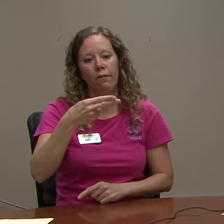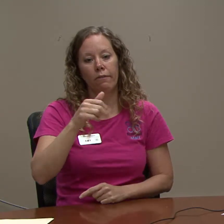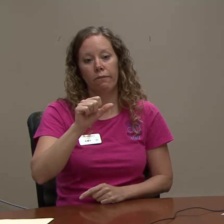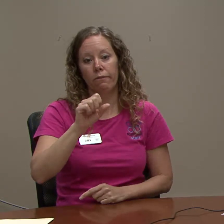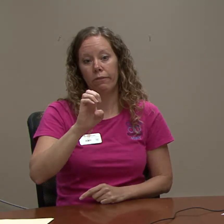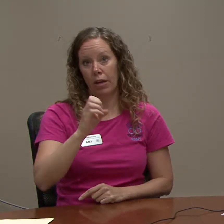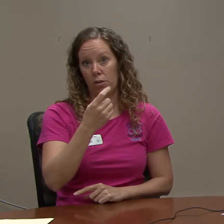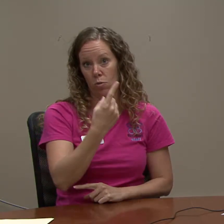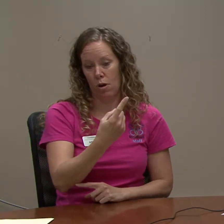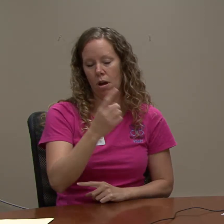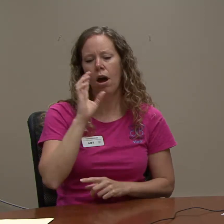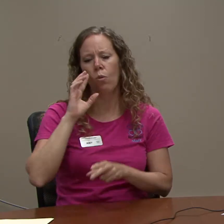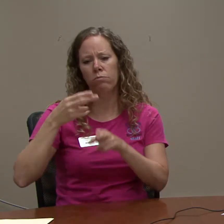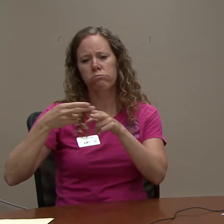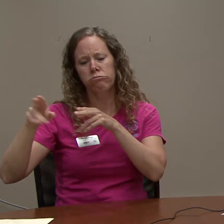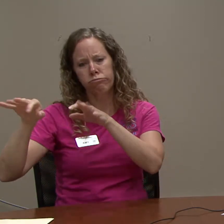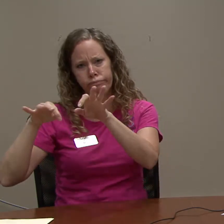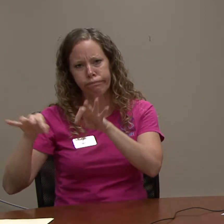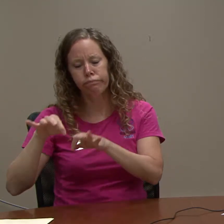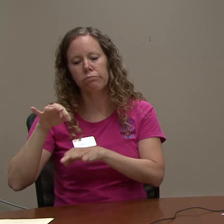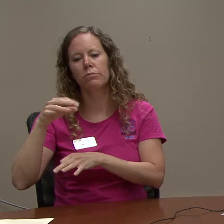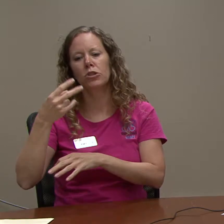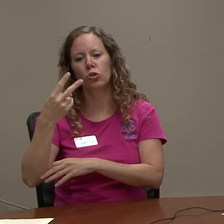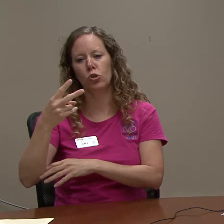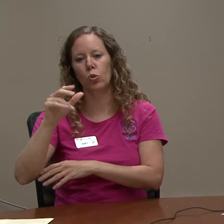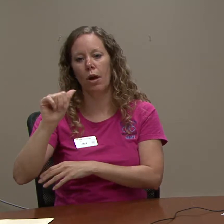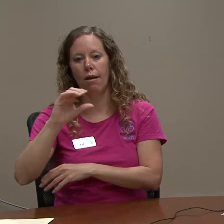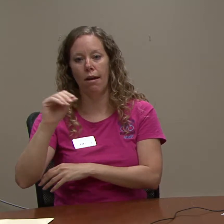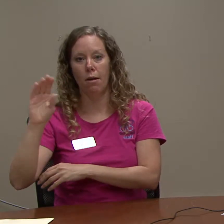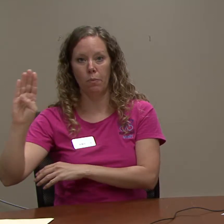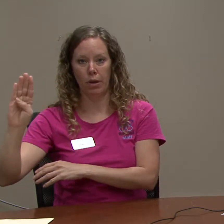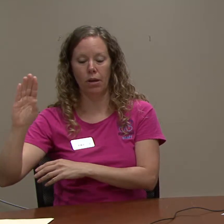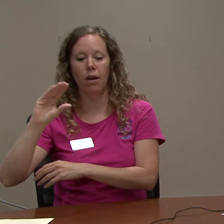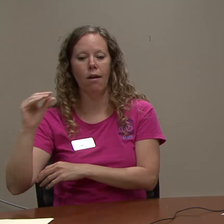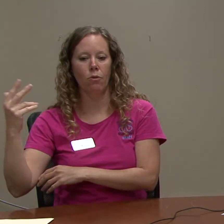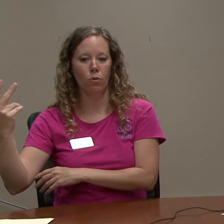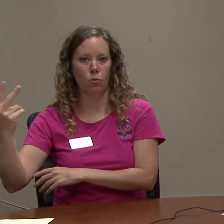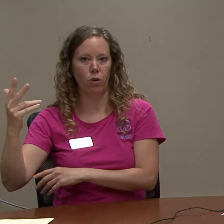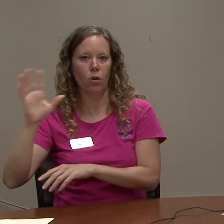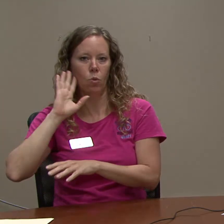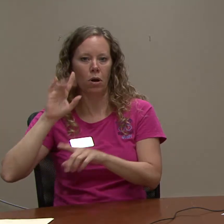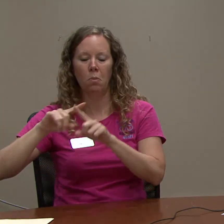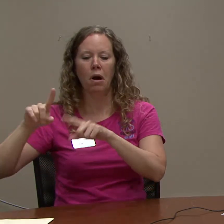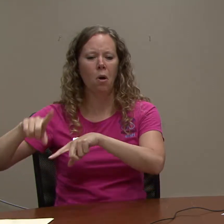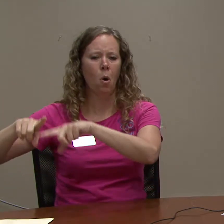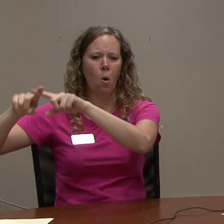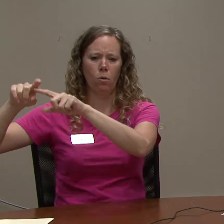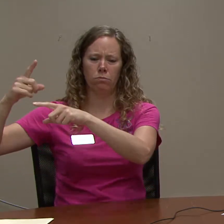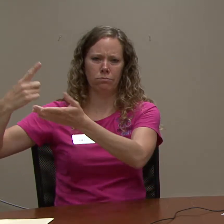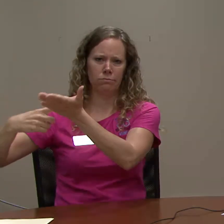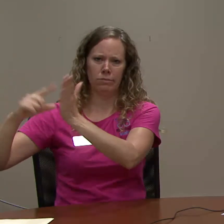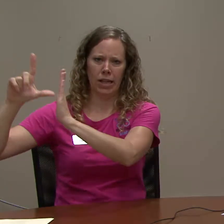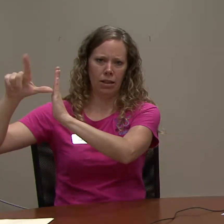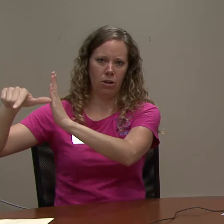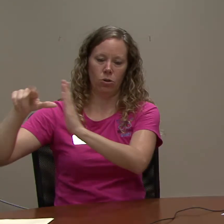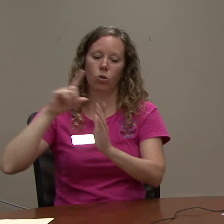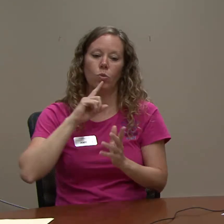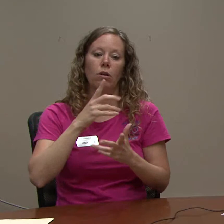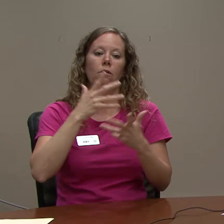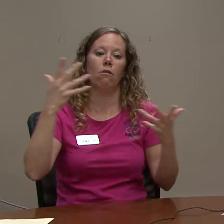highlight phase 2, A and B, and phase 3, but I won't get into them because there's a lot to cover